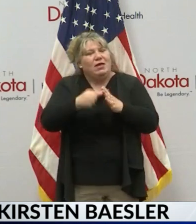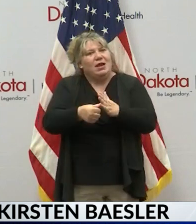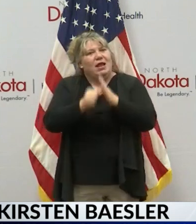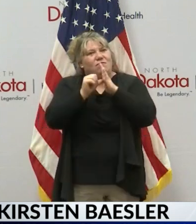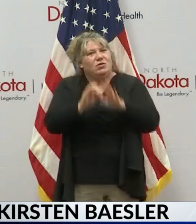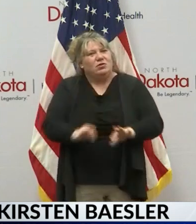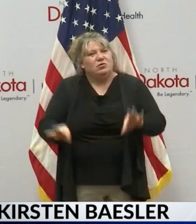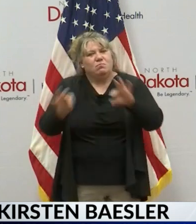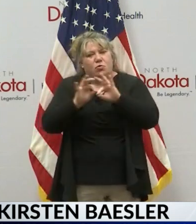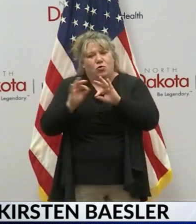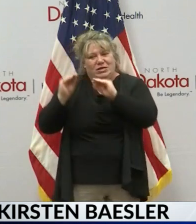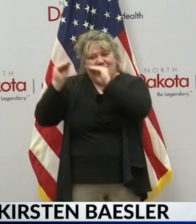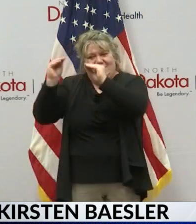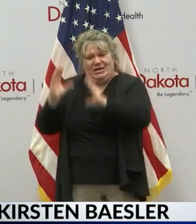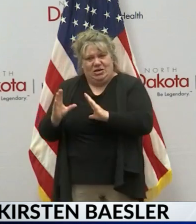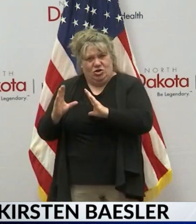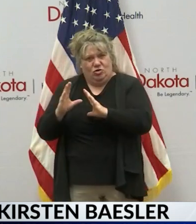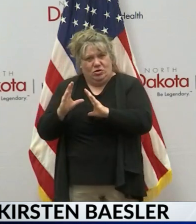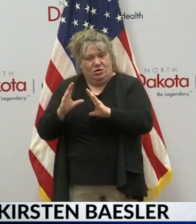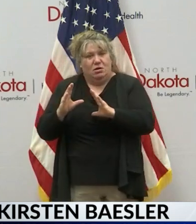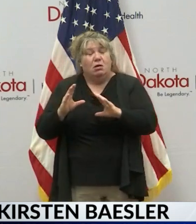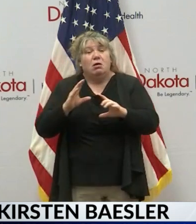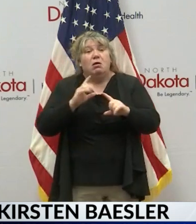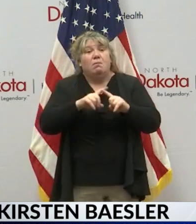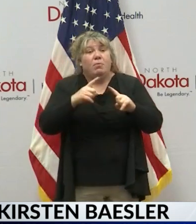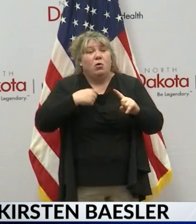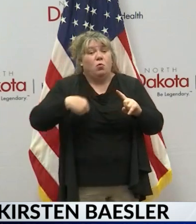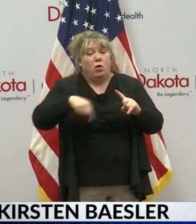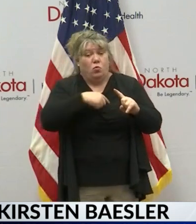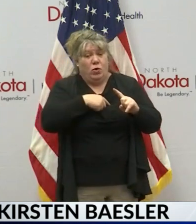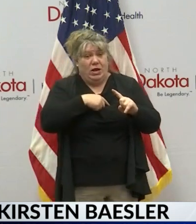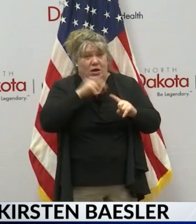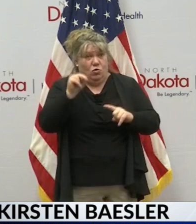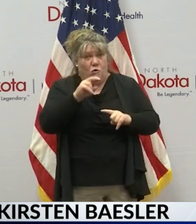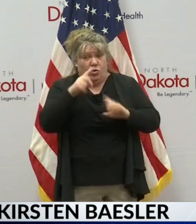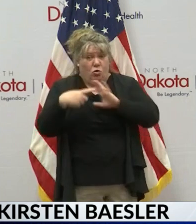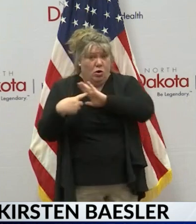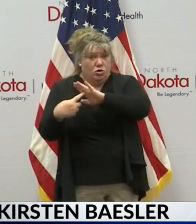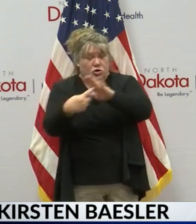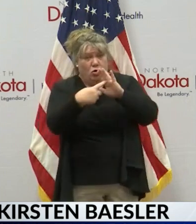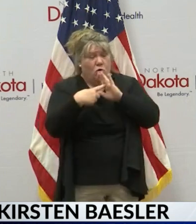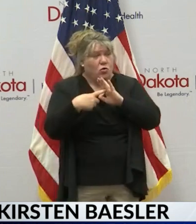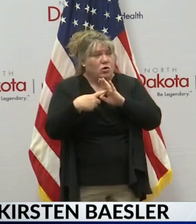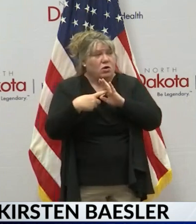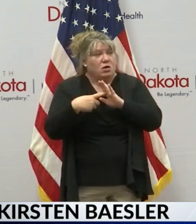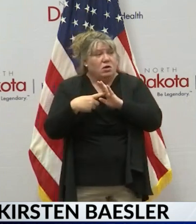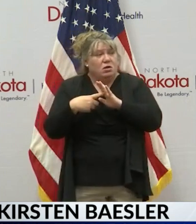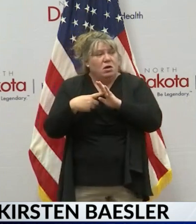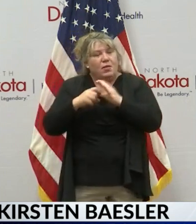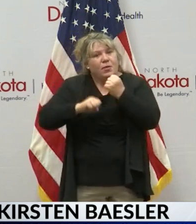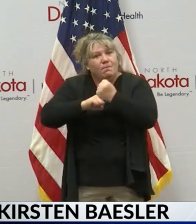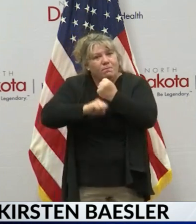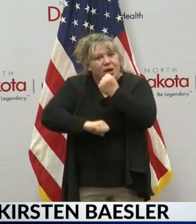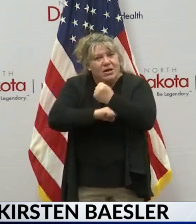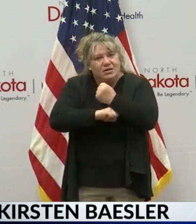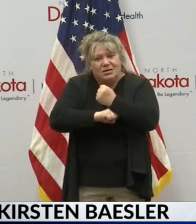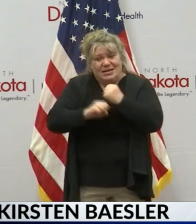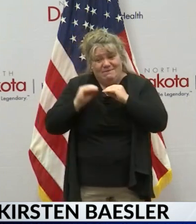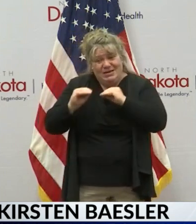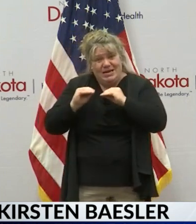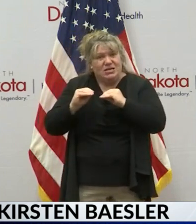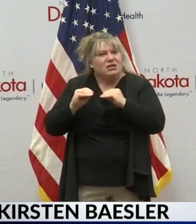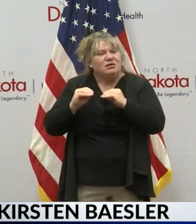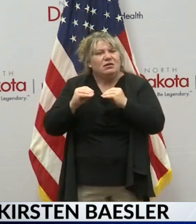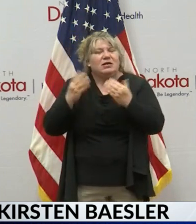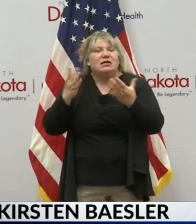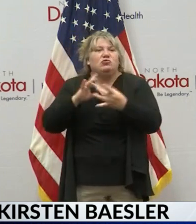importance of teachers and educators. But what we have demonstrated is that the core of teaching is building relationships.